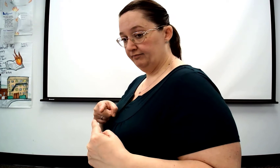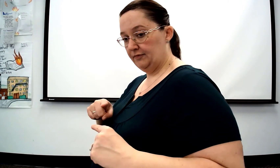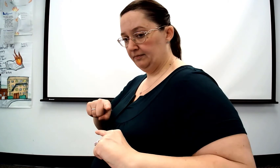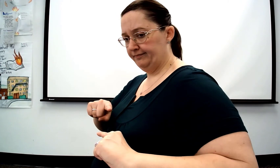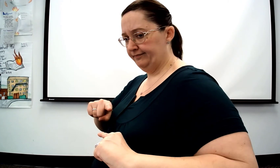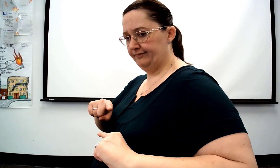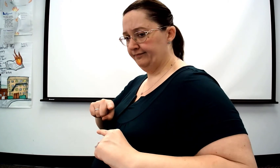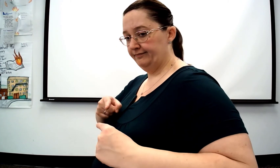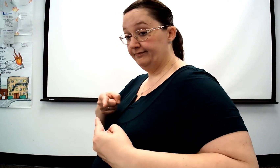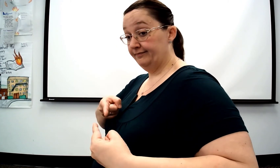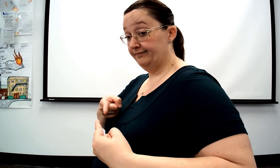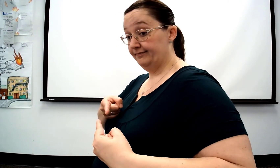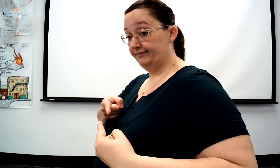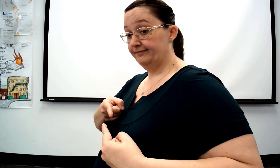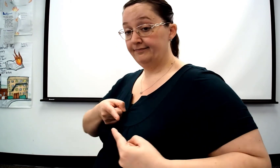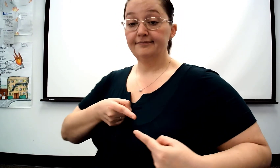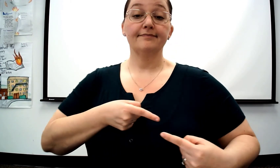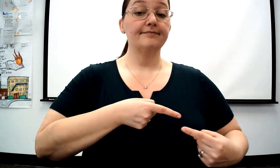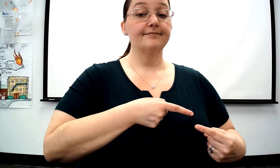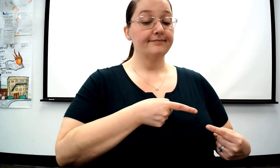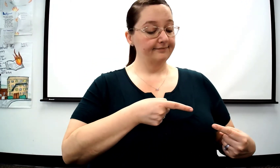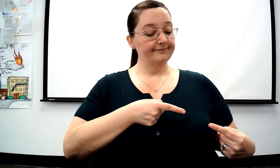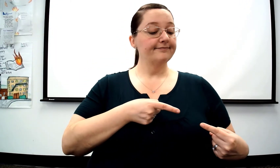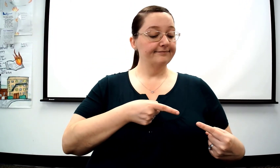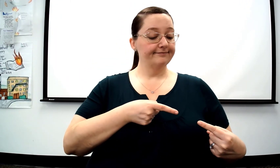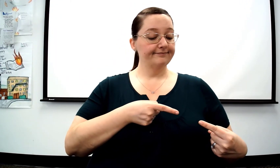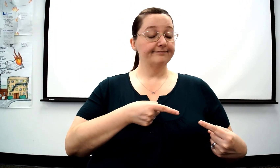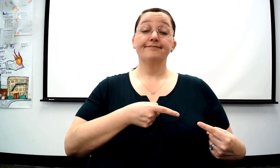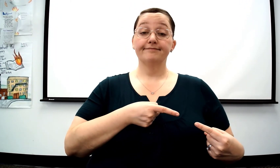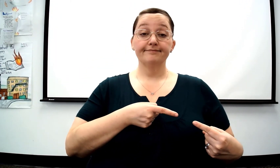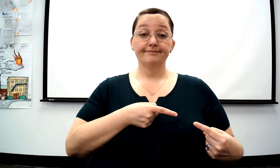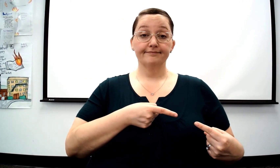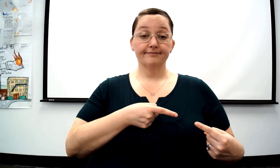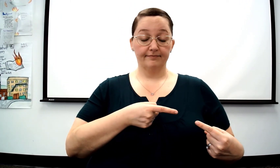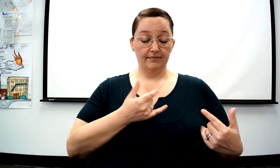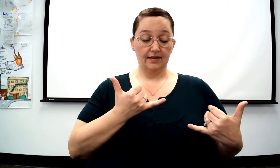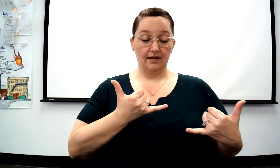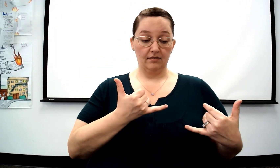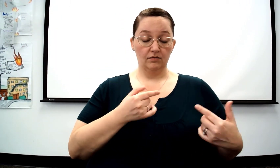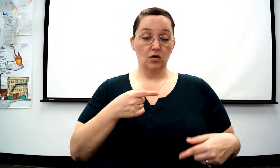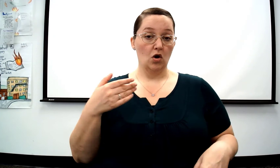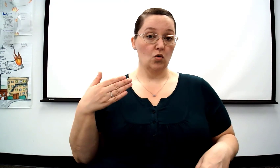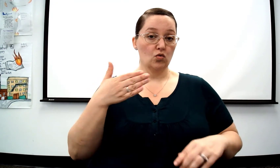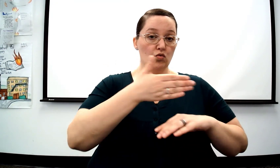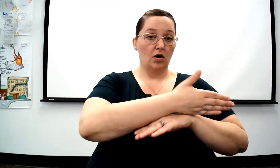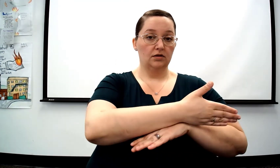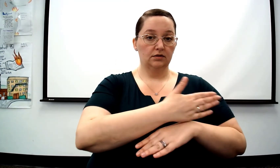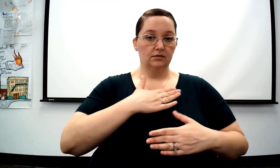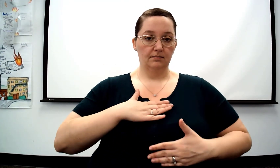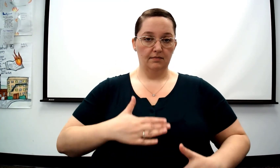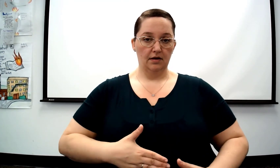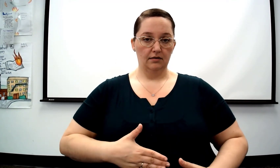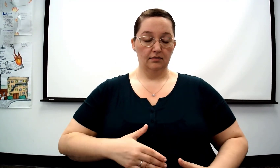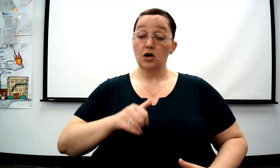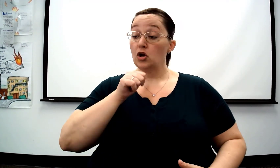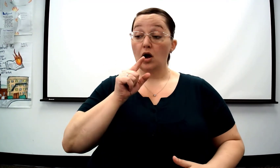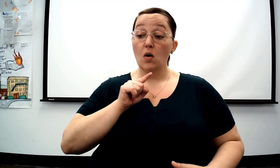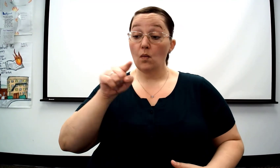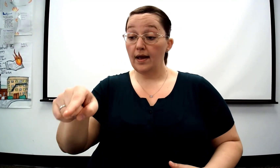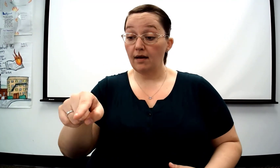Non-dominant is going to be pointing at your dominant finger. Your palms are facing inward. You're going to be going across your body.